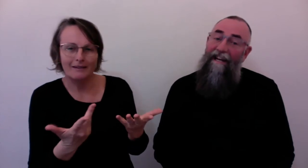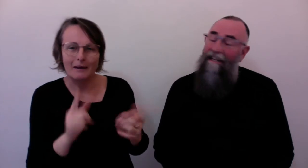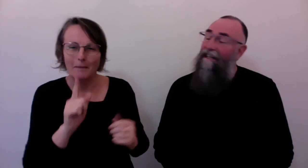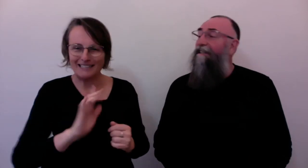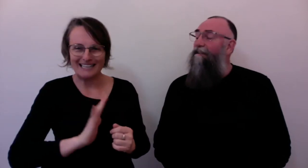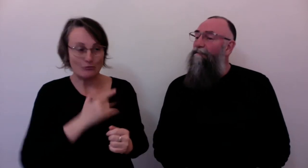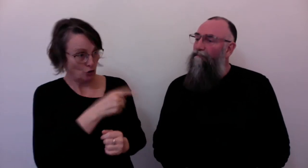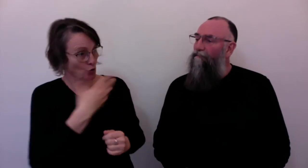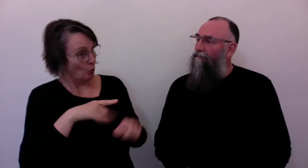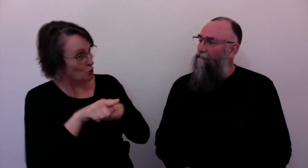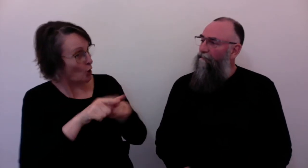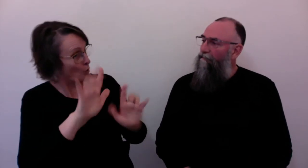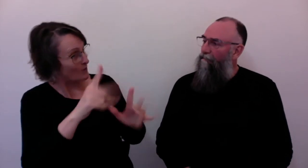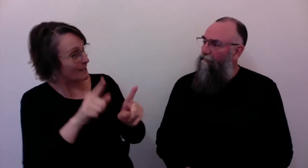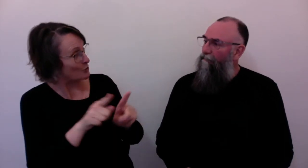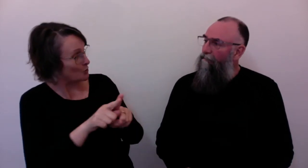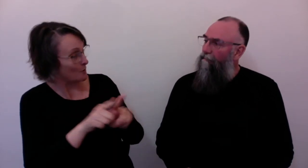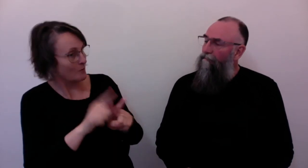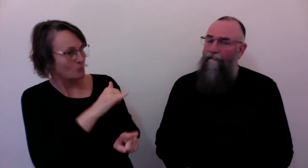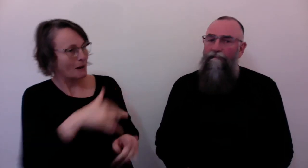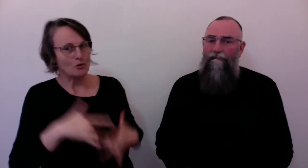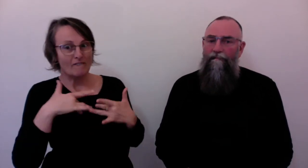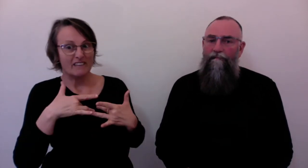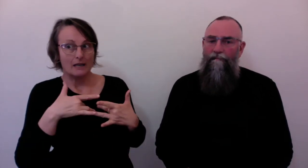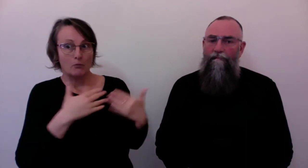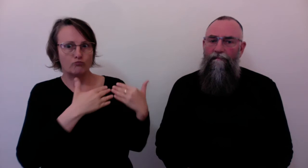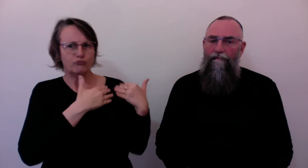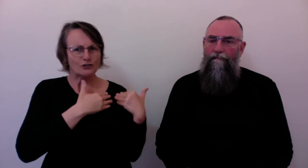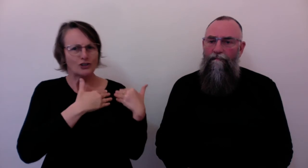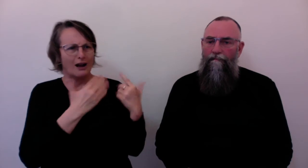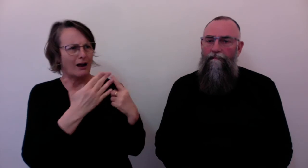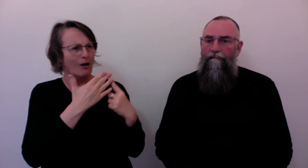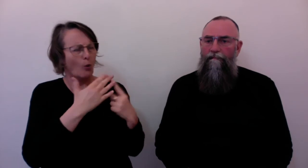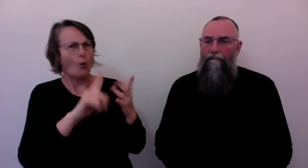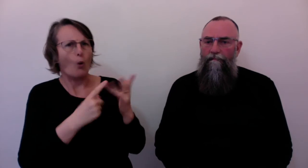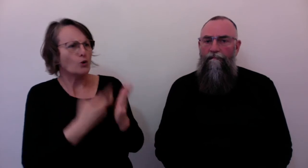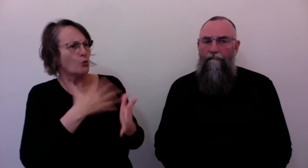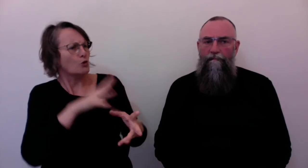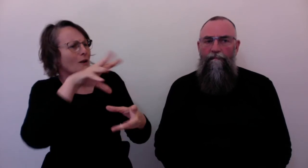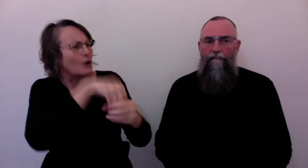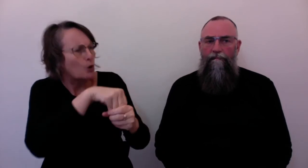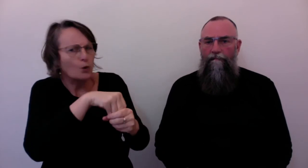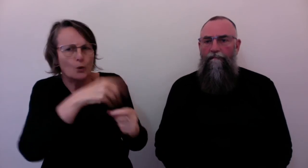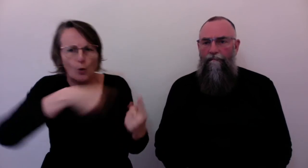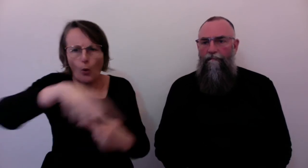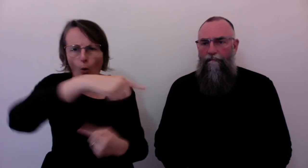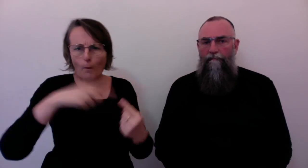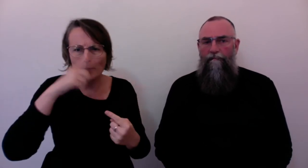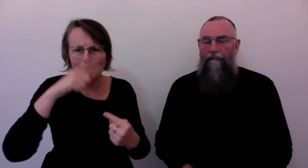learn Auslan too, because I think you might feel a bit of that pressure or want to be inclusive of everyone in your community. Yes, I do. Yeah,